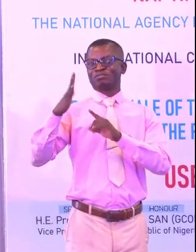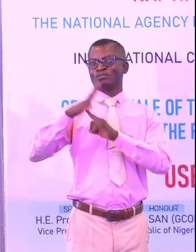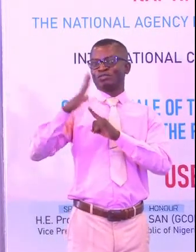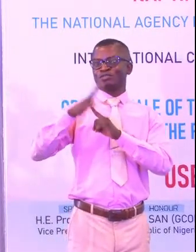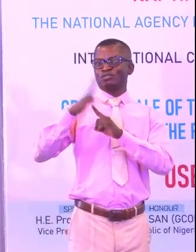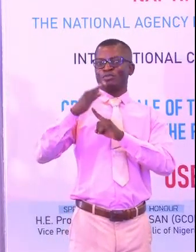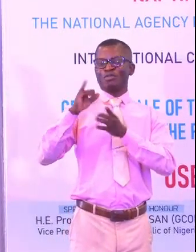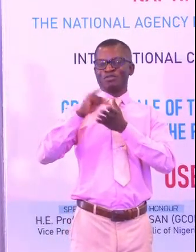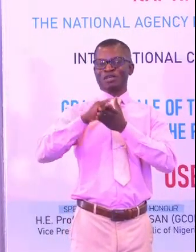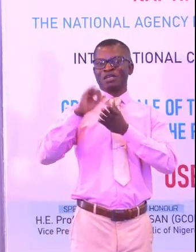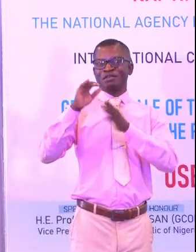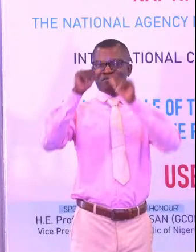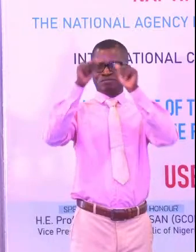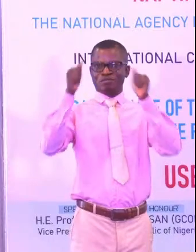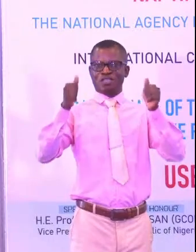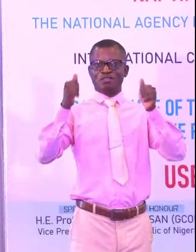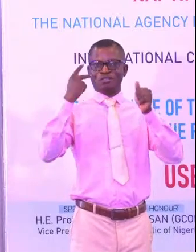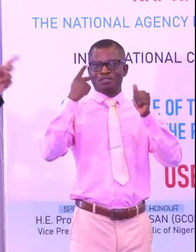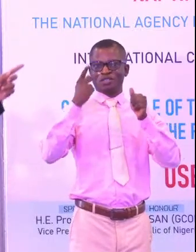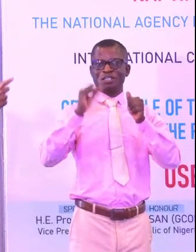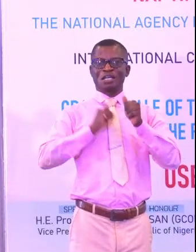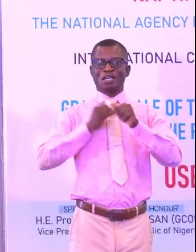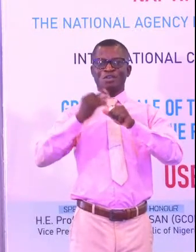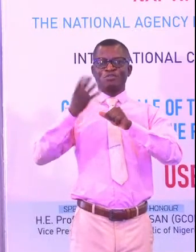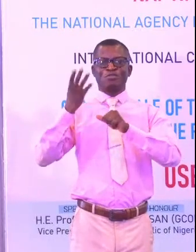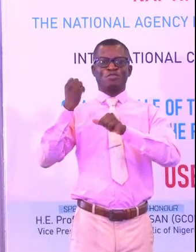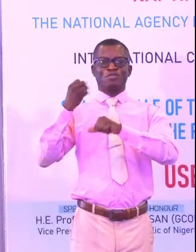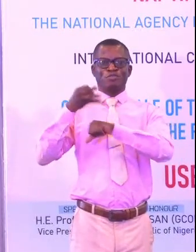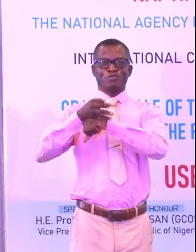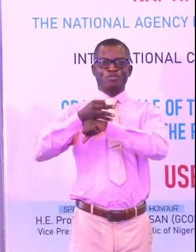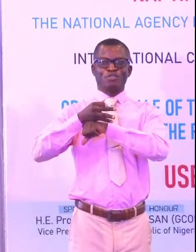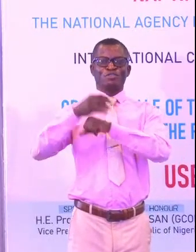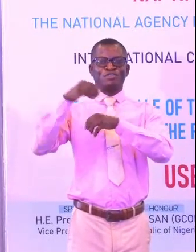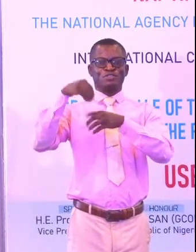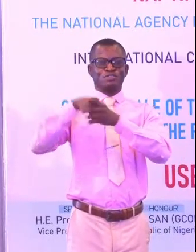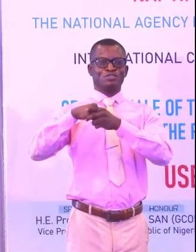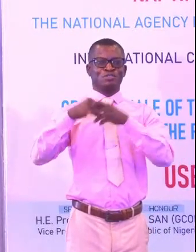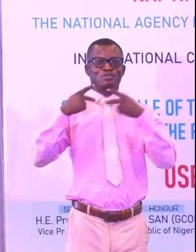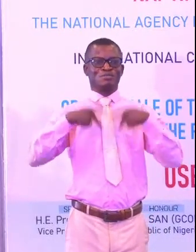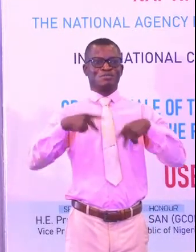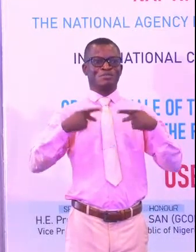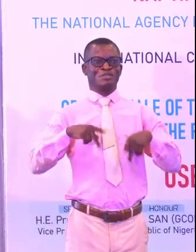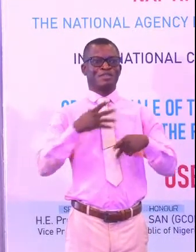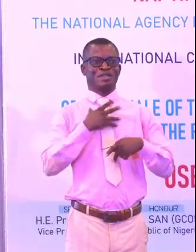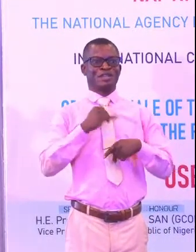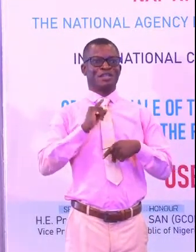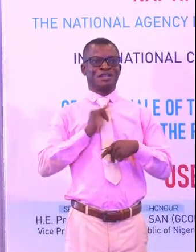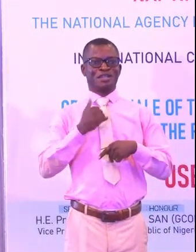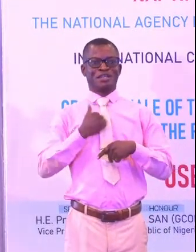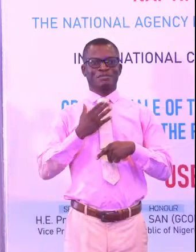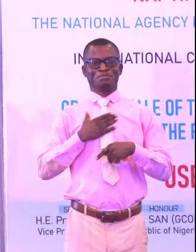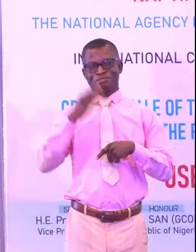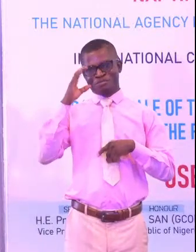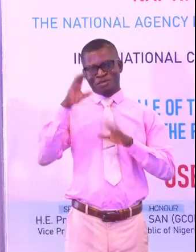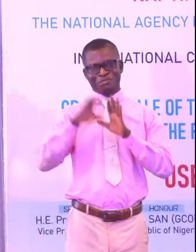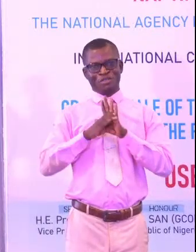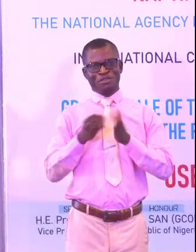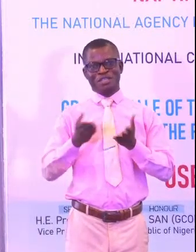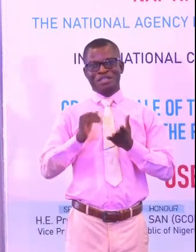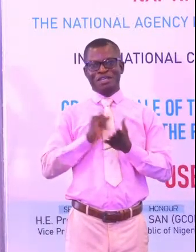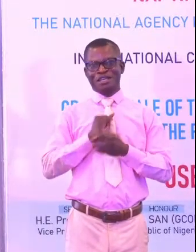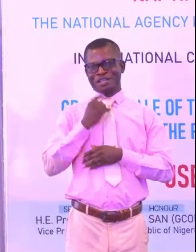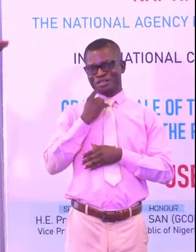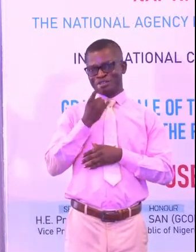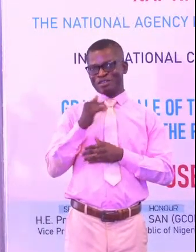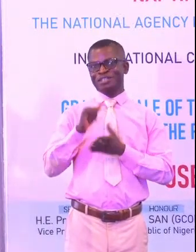written, "I was forced into prostitution." And I have my picture there. So I told him, I said, "Can you just